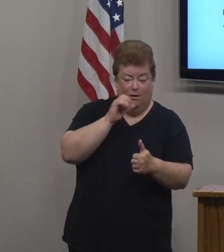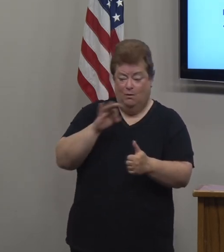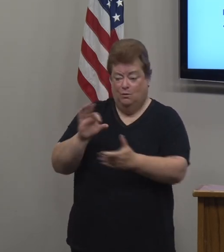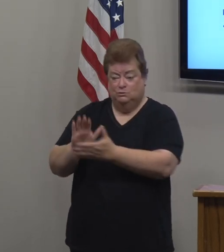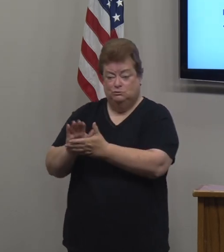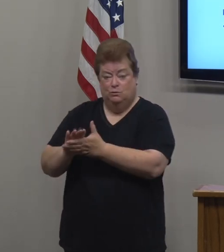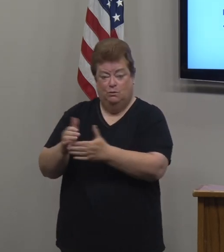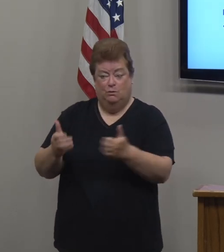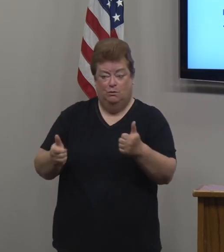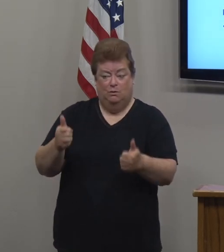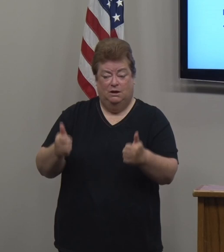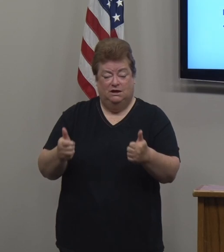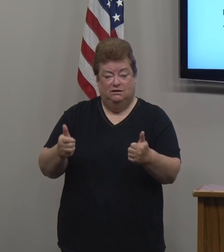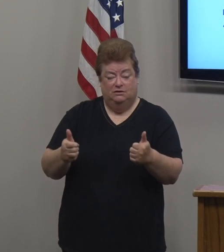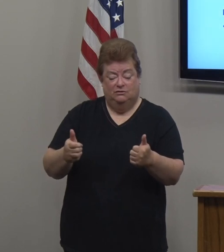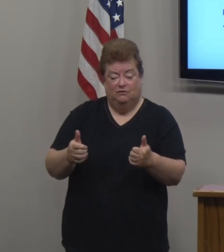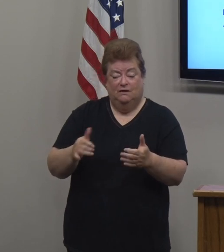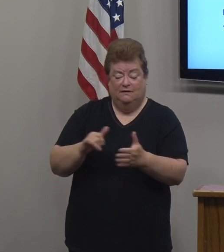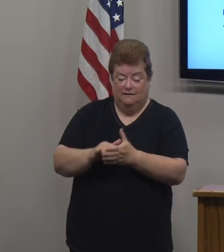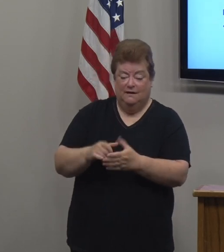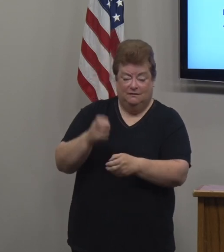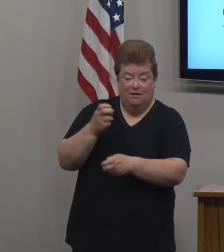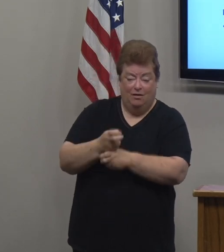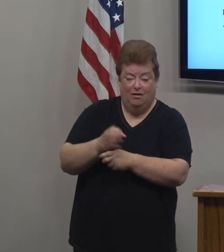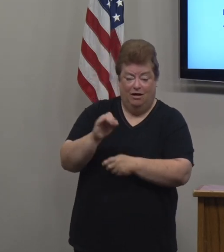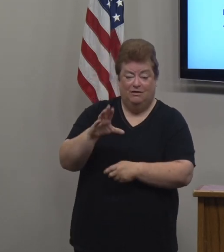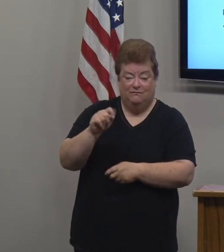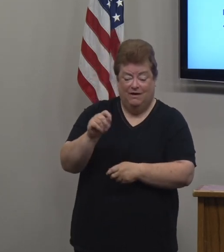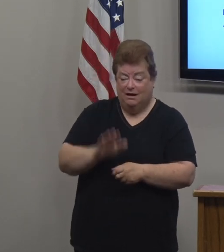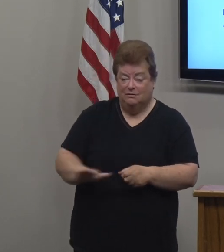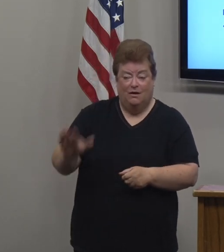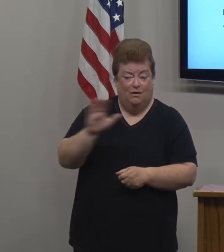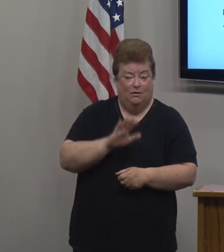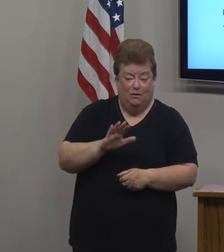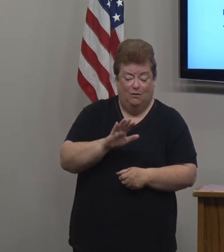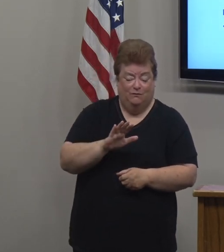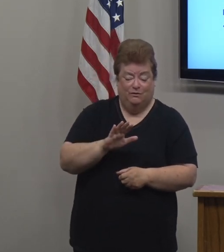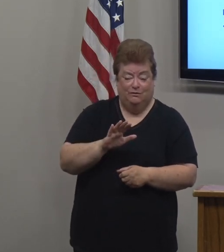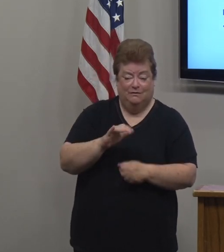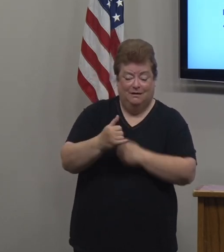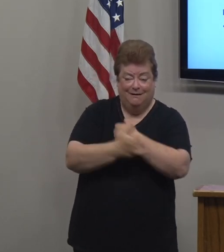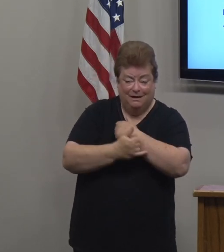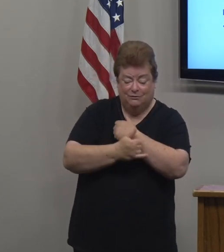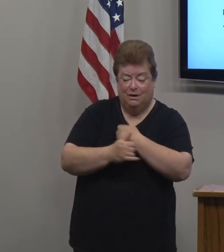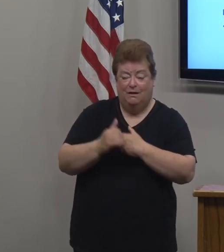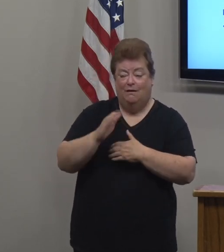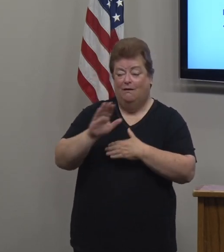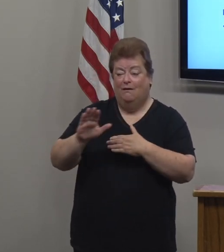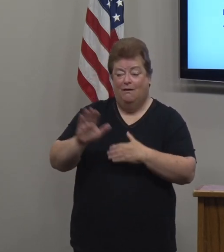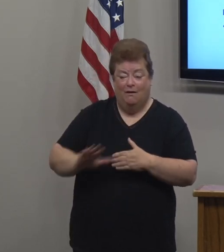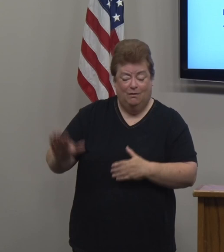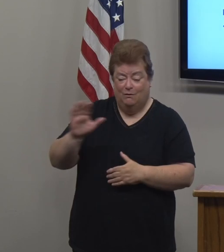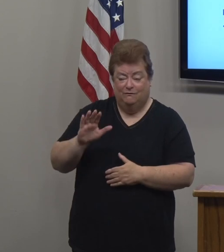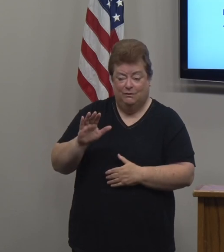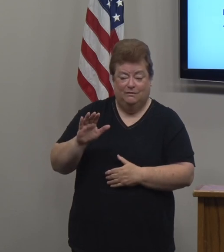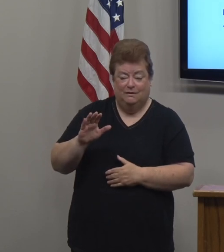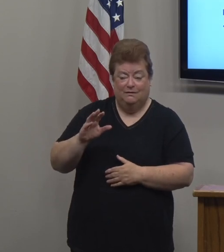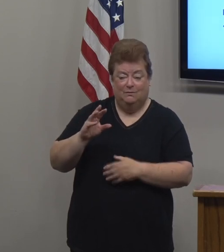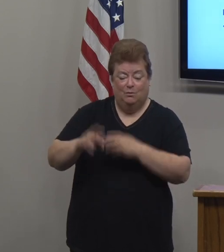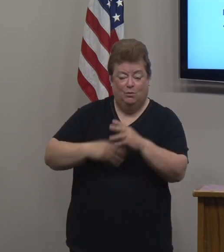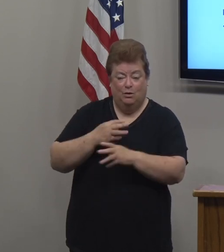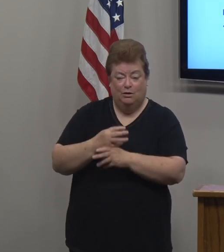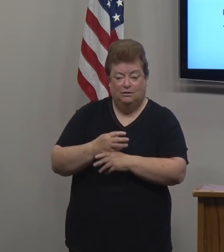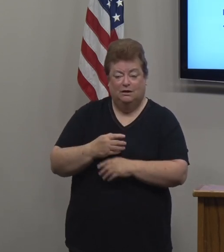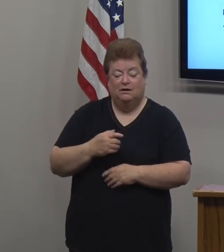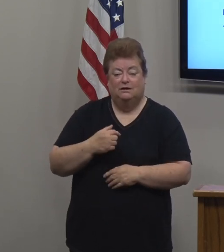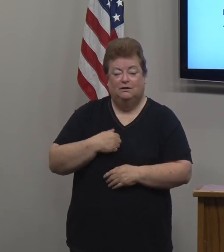fact of life across the country and around the globe. We are trying to thread the needle in a way that accomplishes